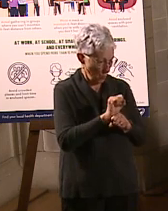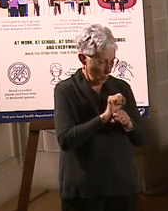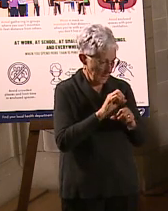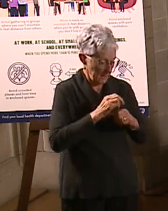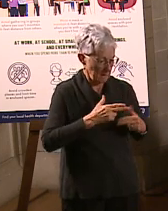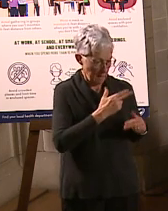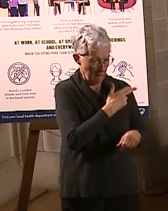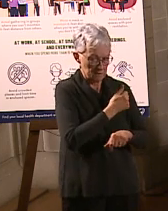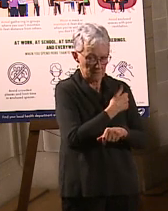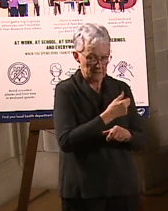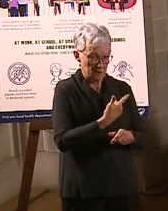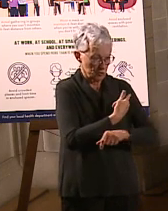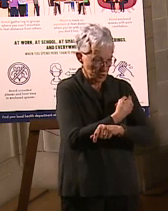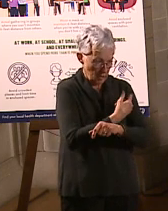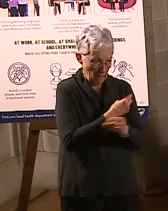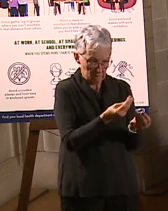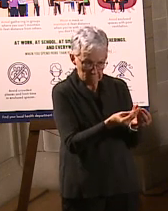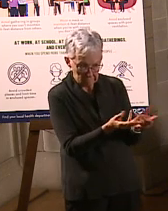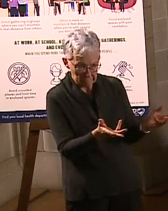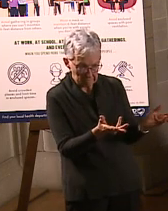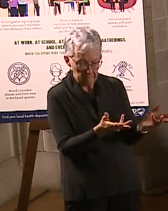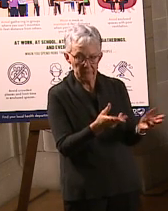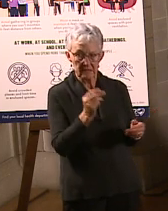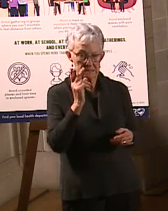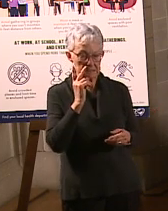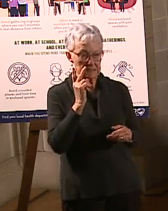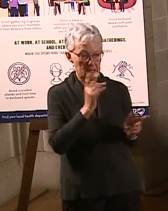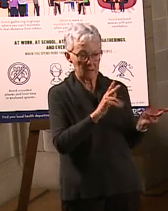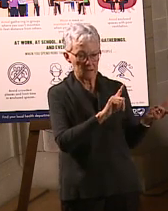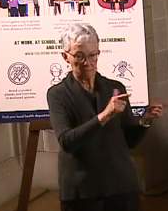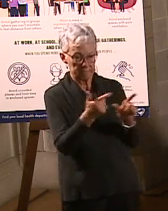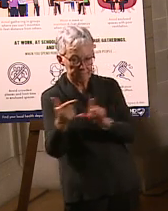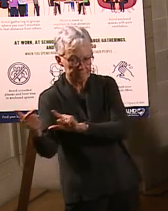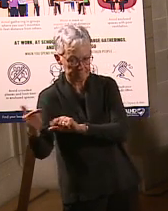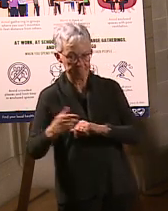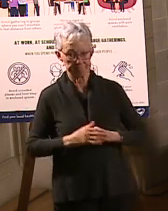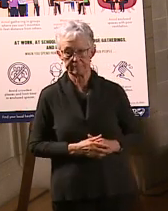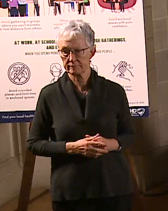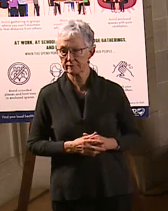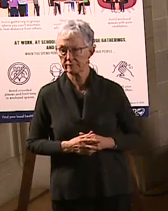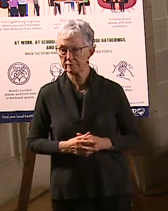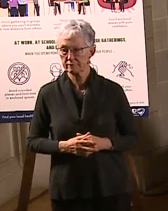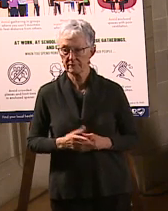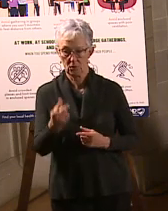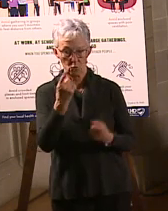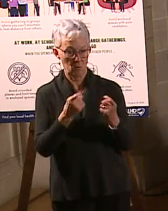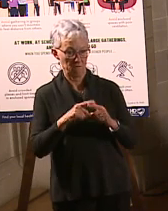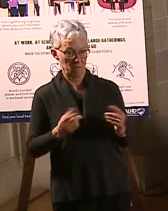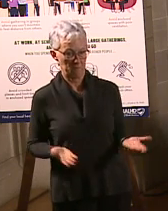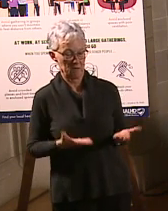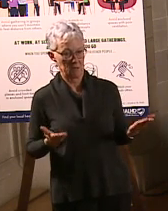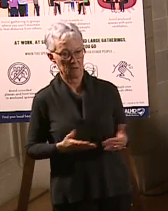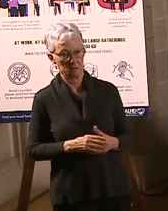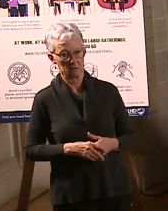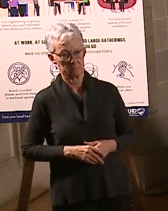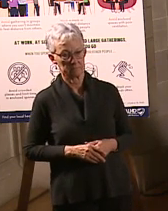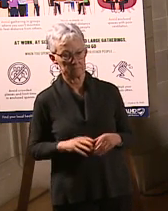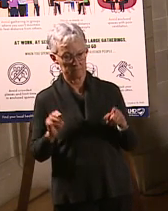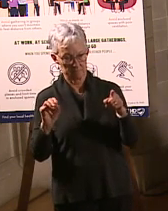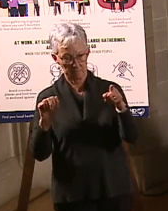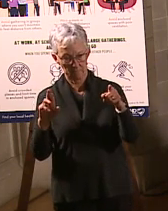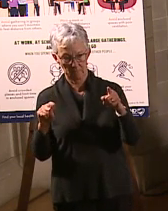hands of the local health departments, they're going to use it up quick. All right. Questions from in the room? Martha?